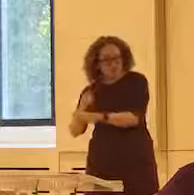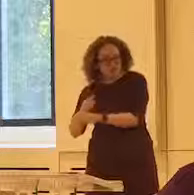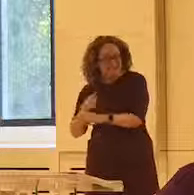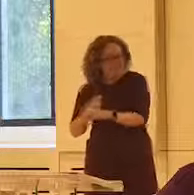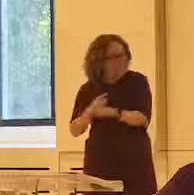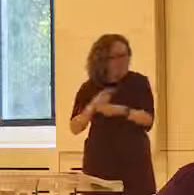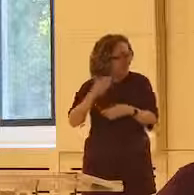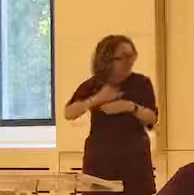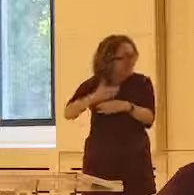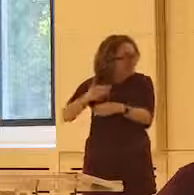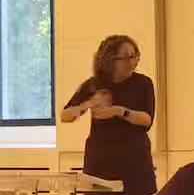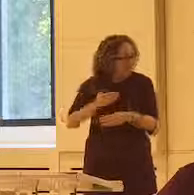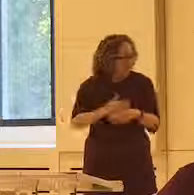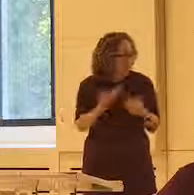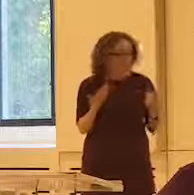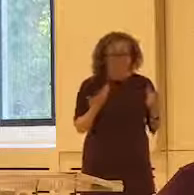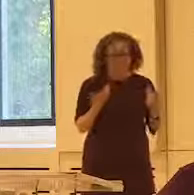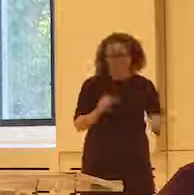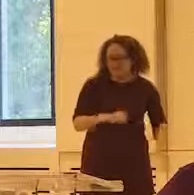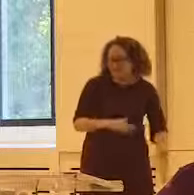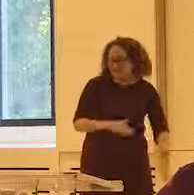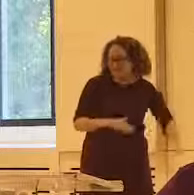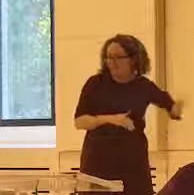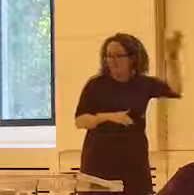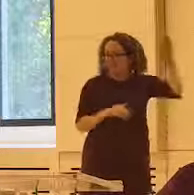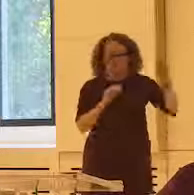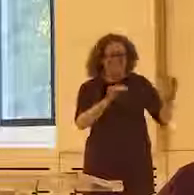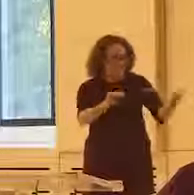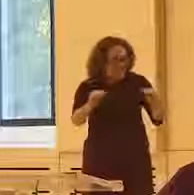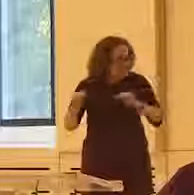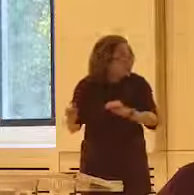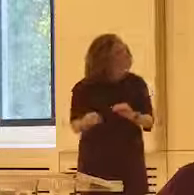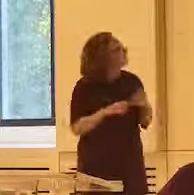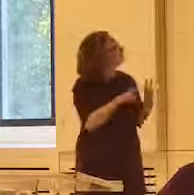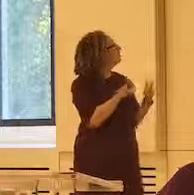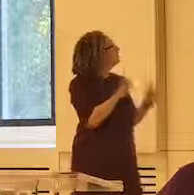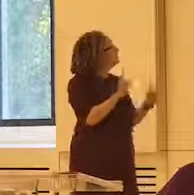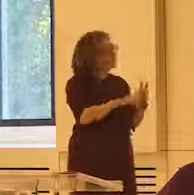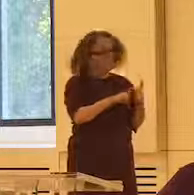and people before have talked about these barriers. As children grow up, education,